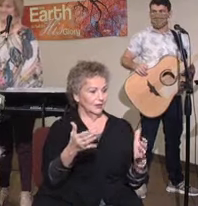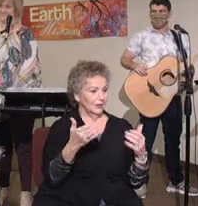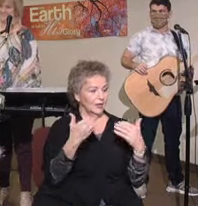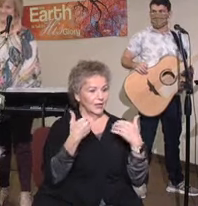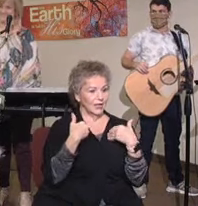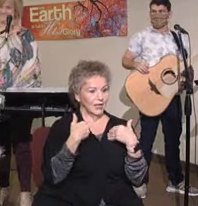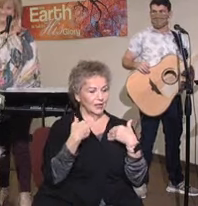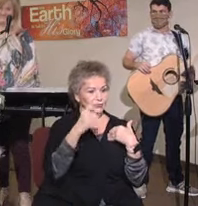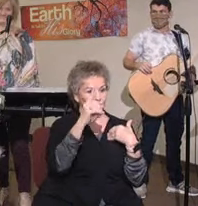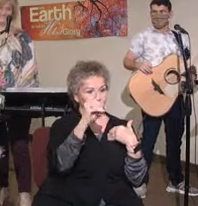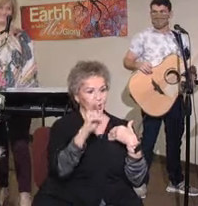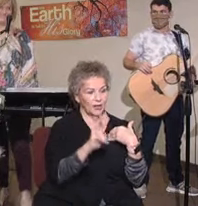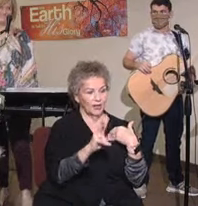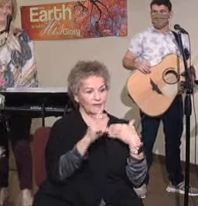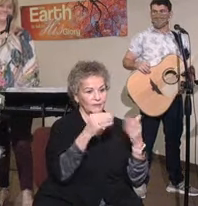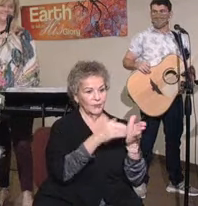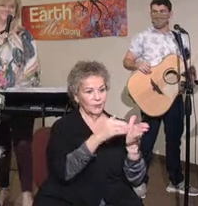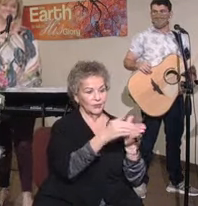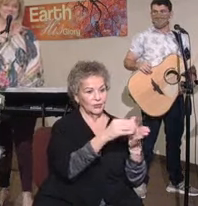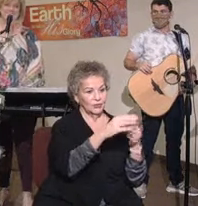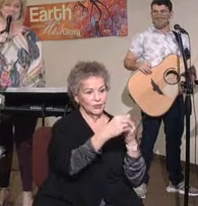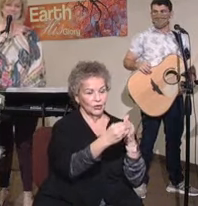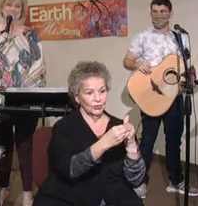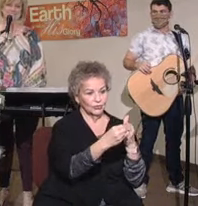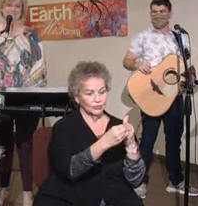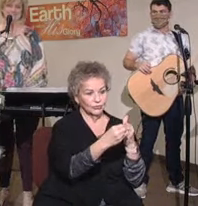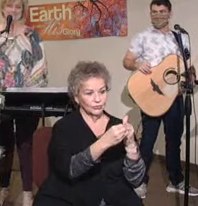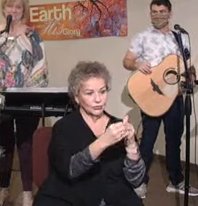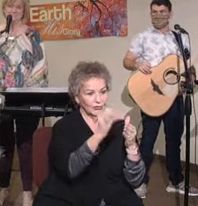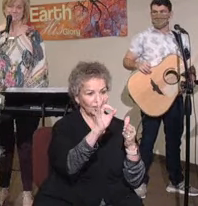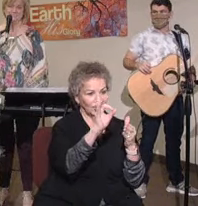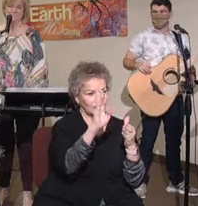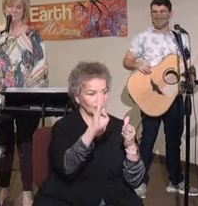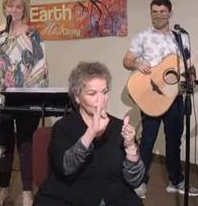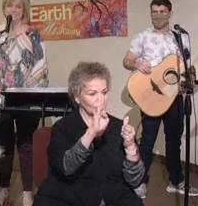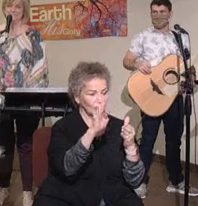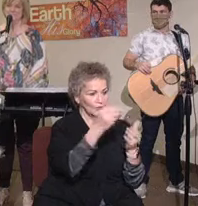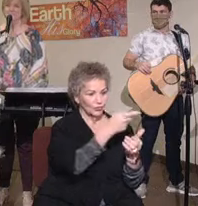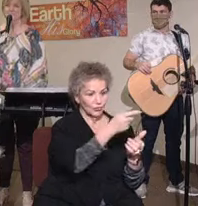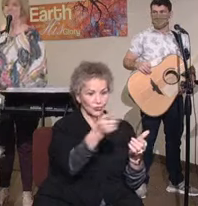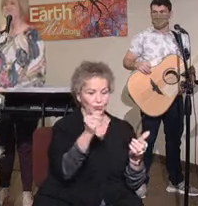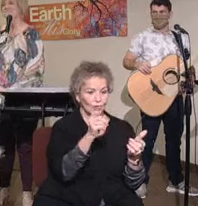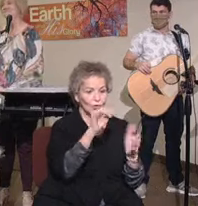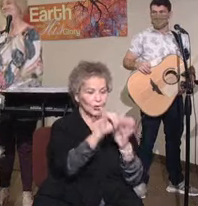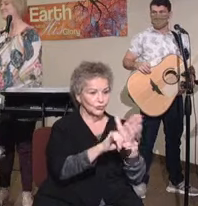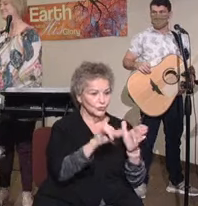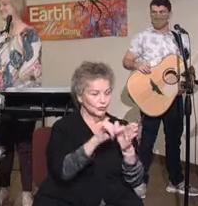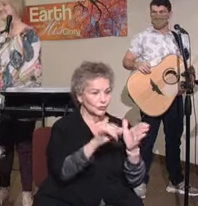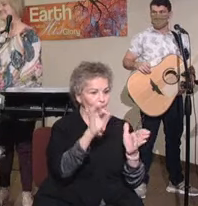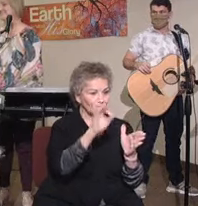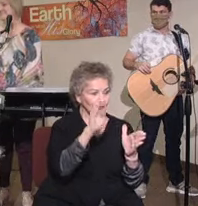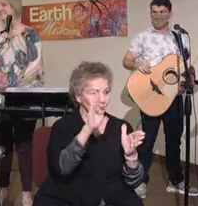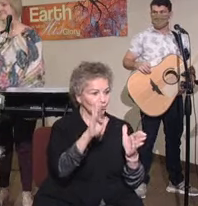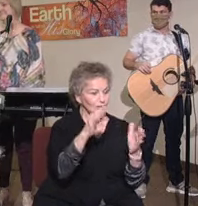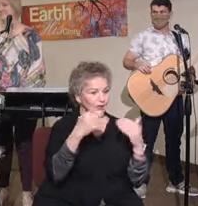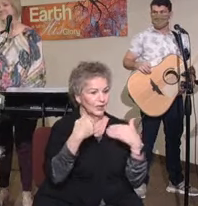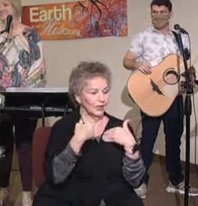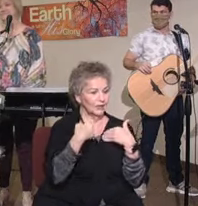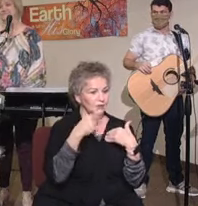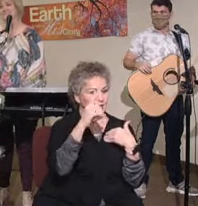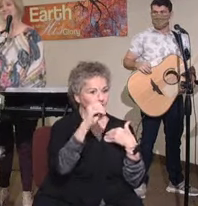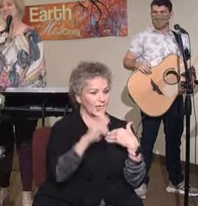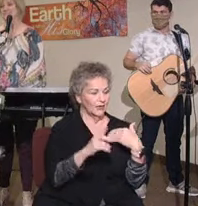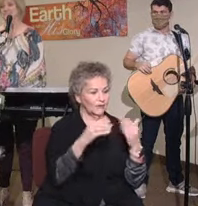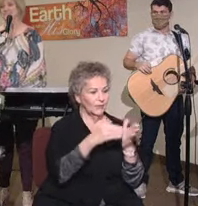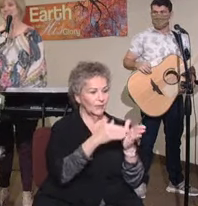$500,000? I'm like, on Facebook, are you the one? On YouTube, are you the one with the $500,000?